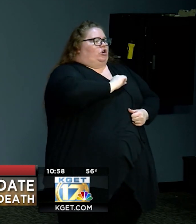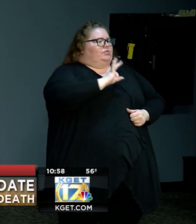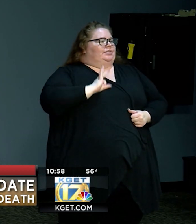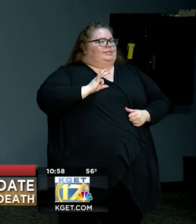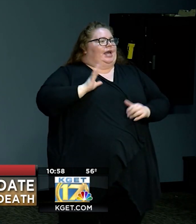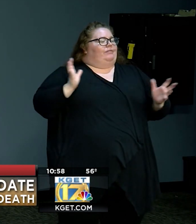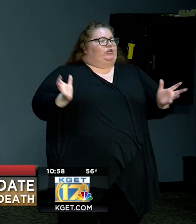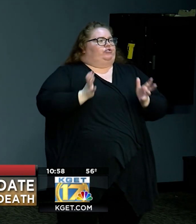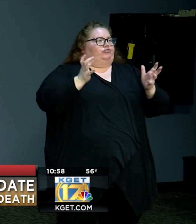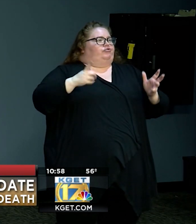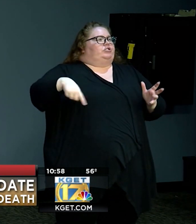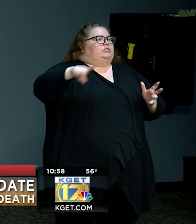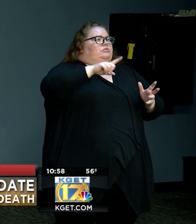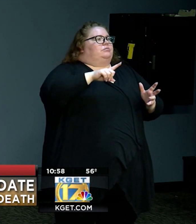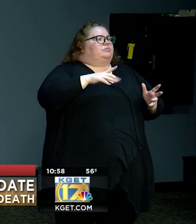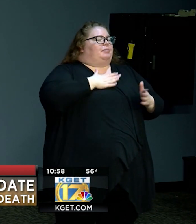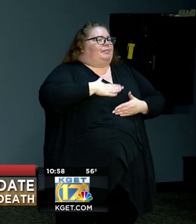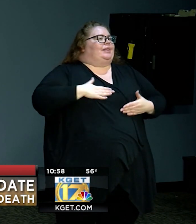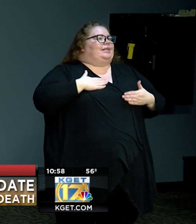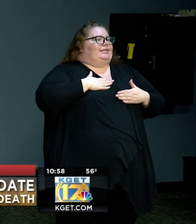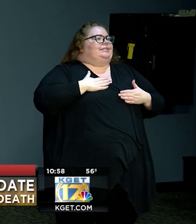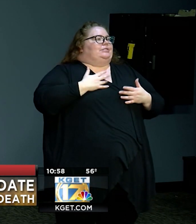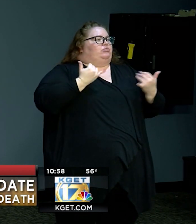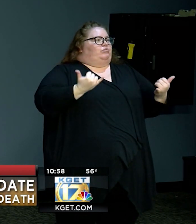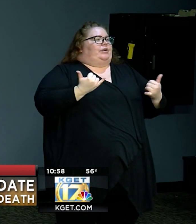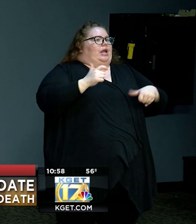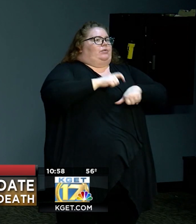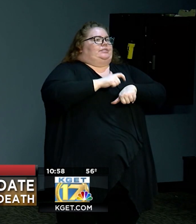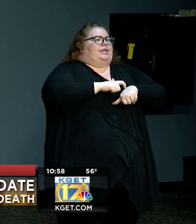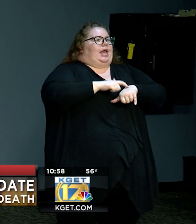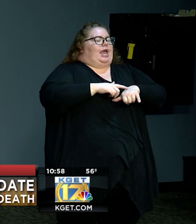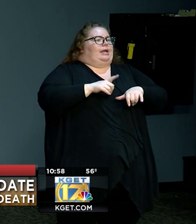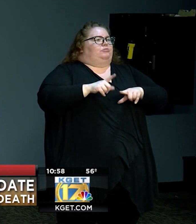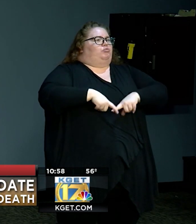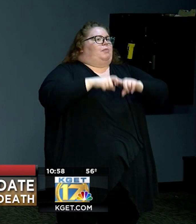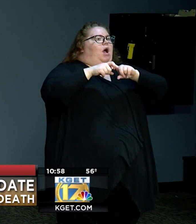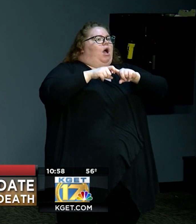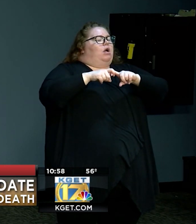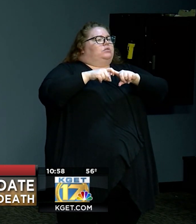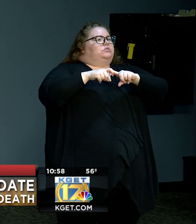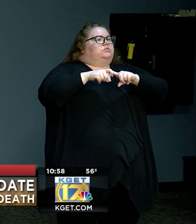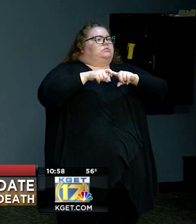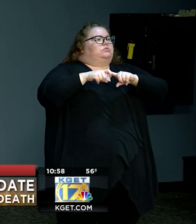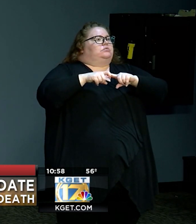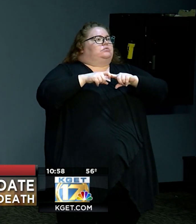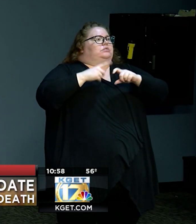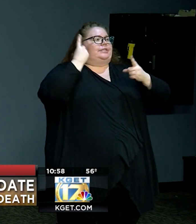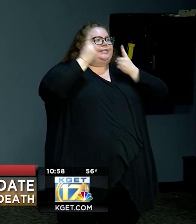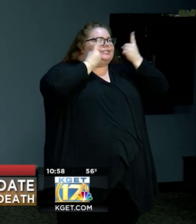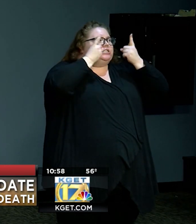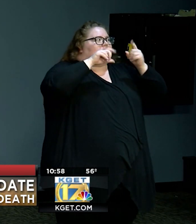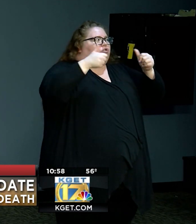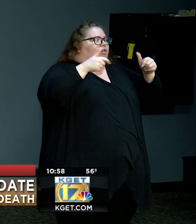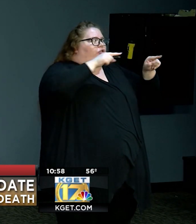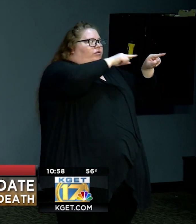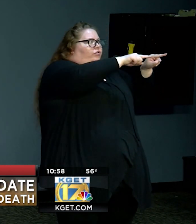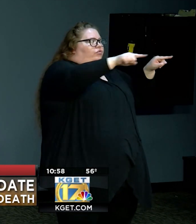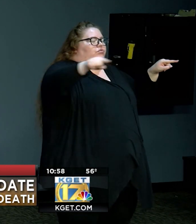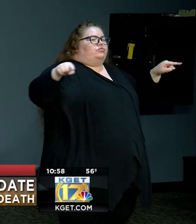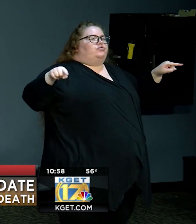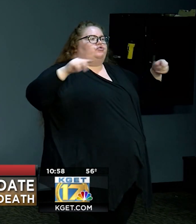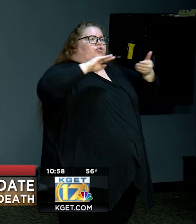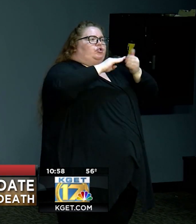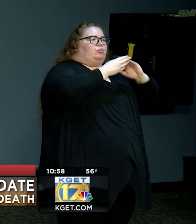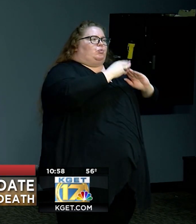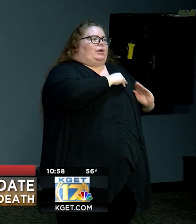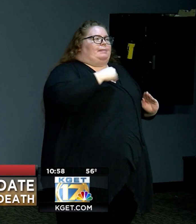please, let's take this time to pause and to consider our neighbors, consider the elderly, consider